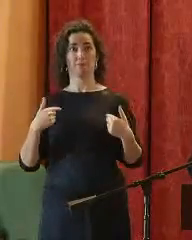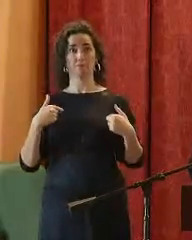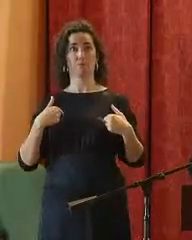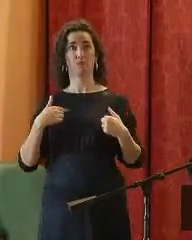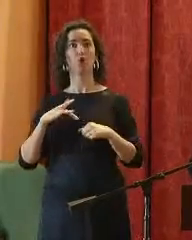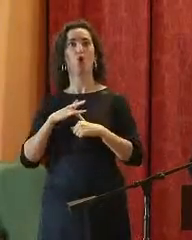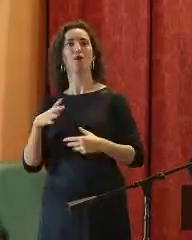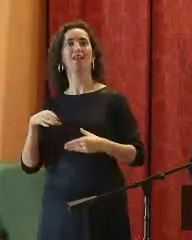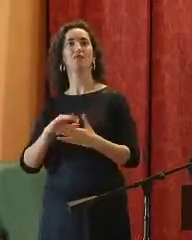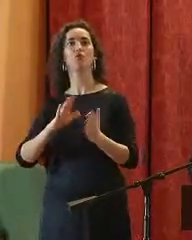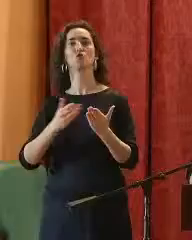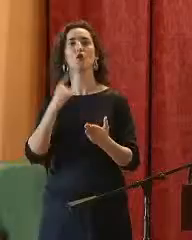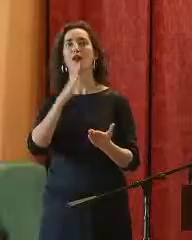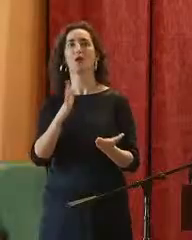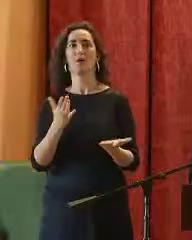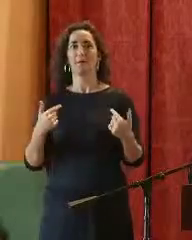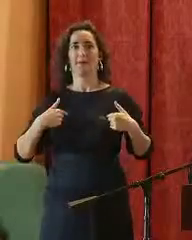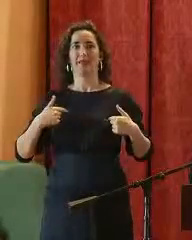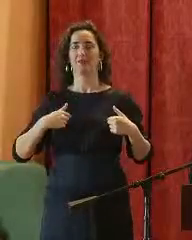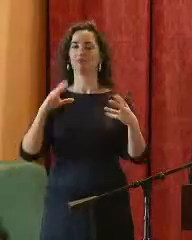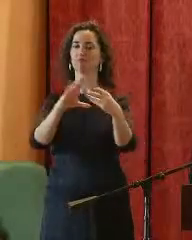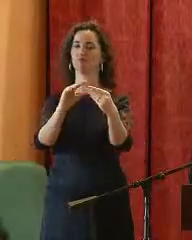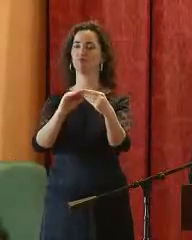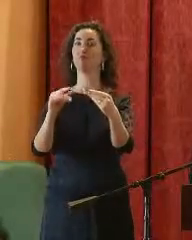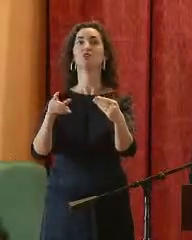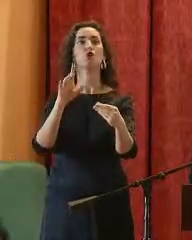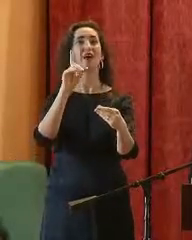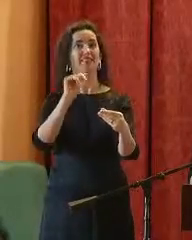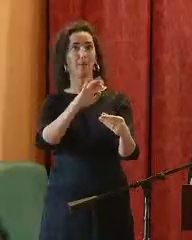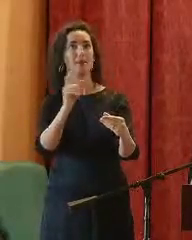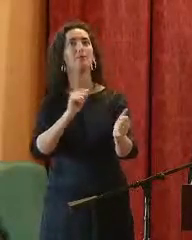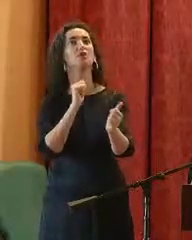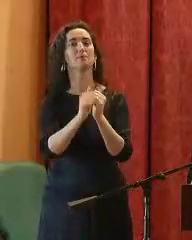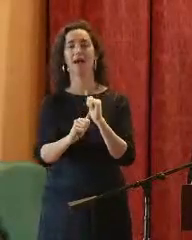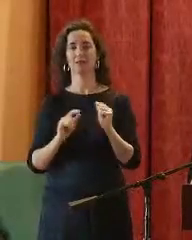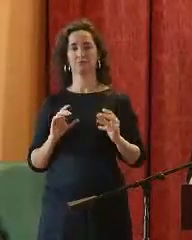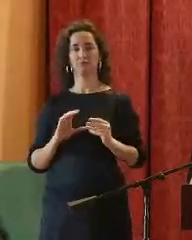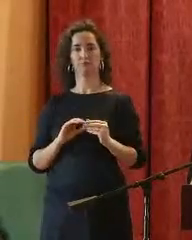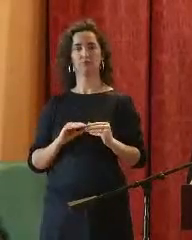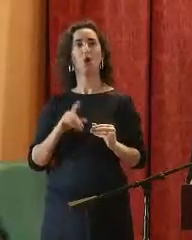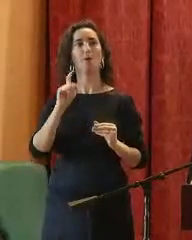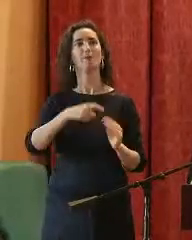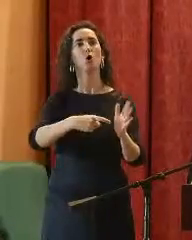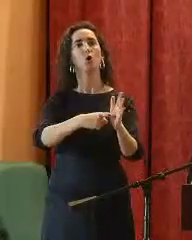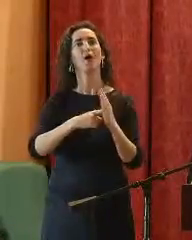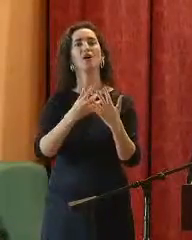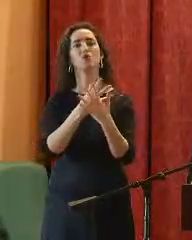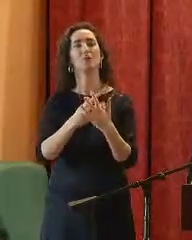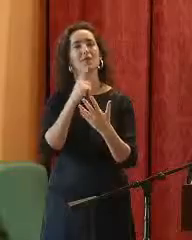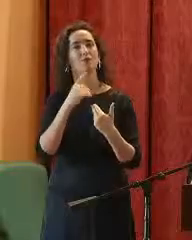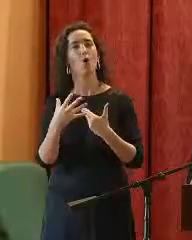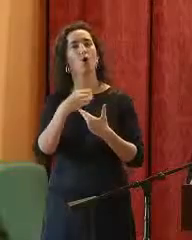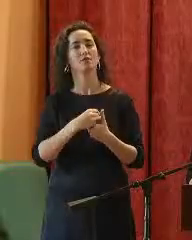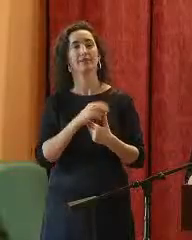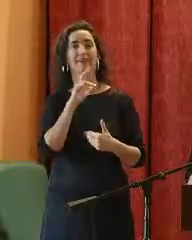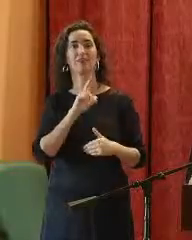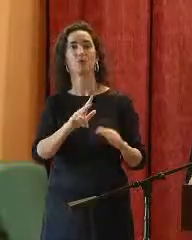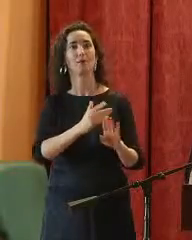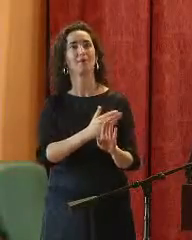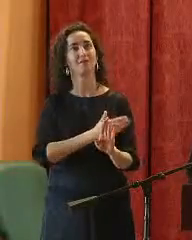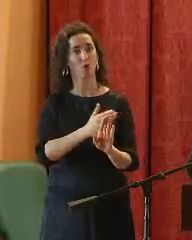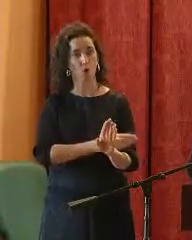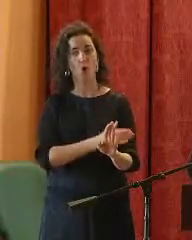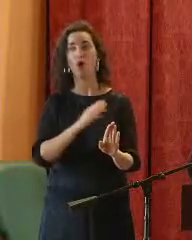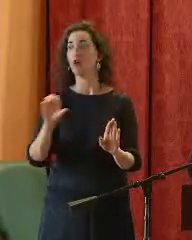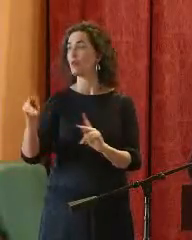intervening services look like, and this is why you need to pass this bill and require screening for autism by age 3, so that